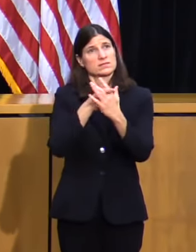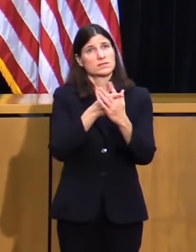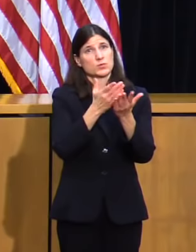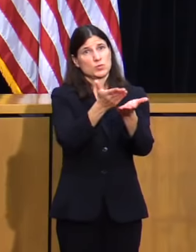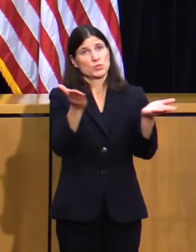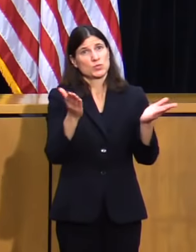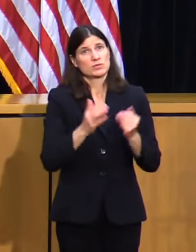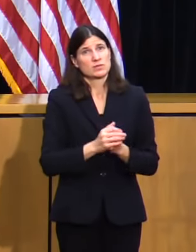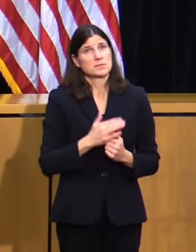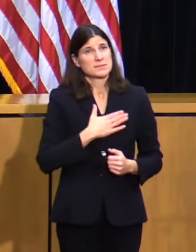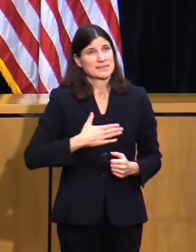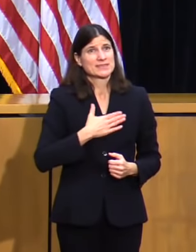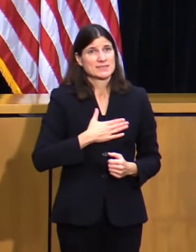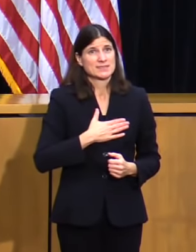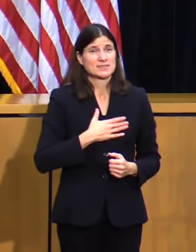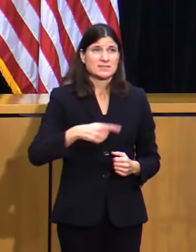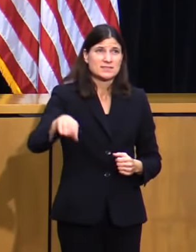But in the end,